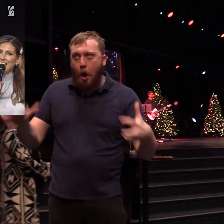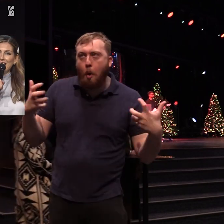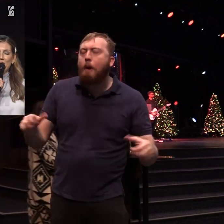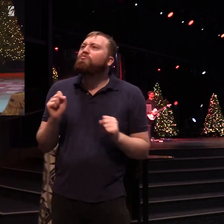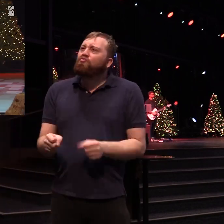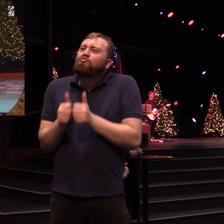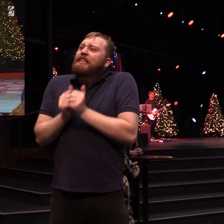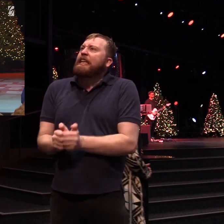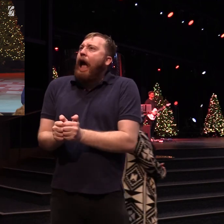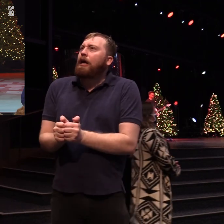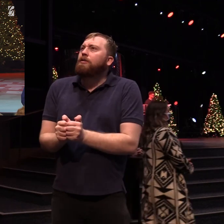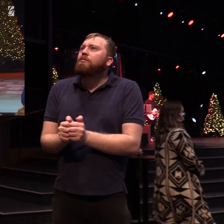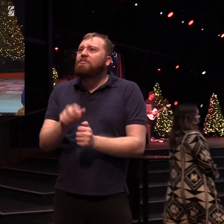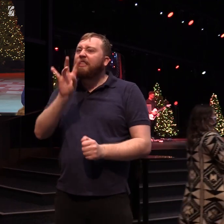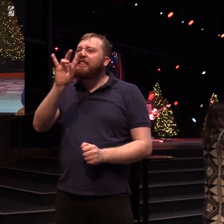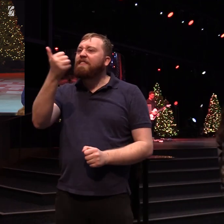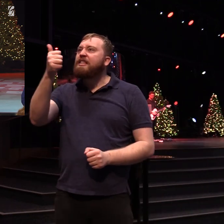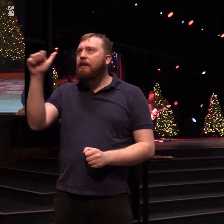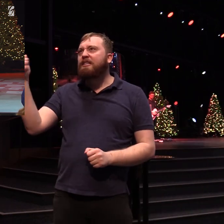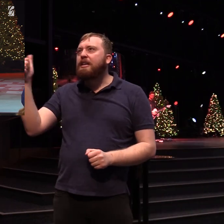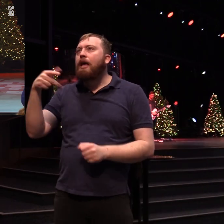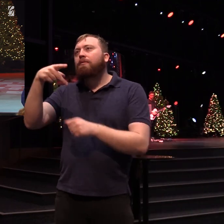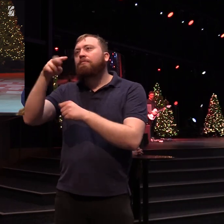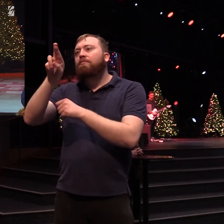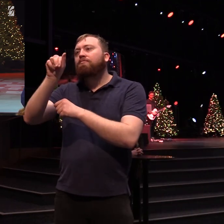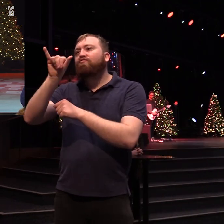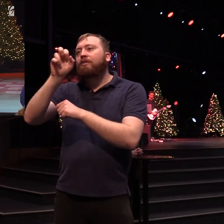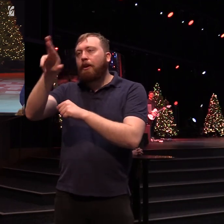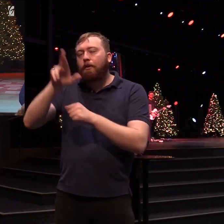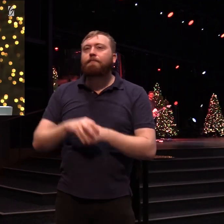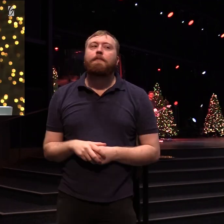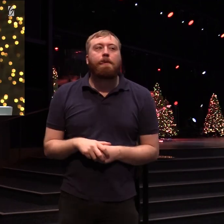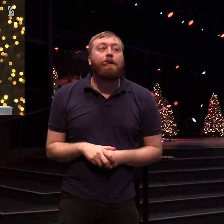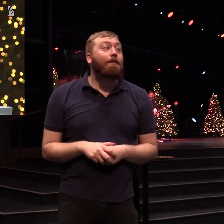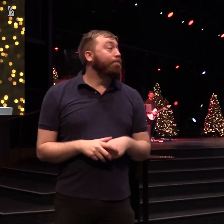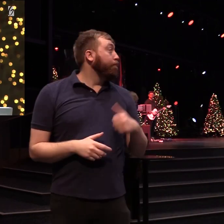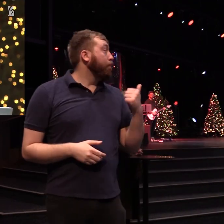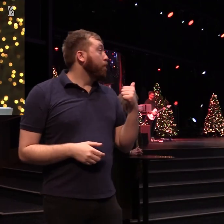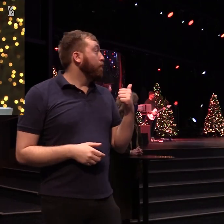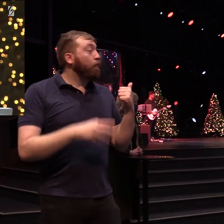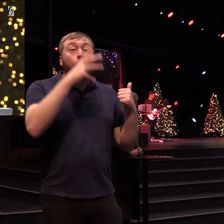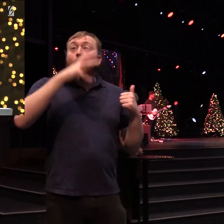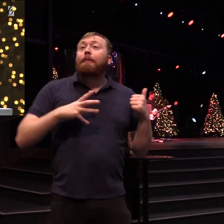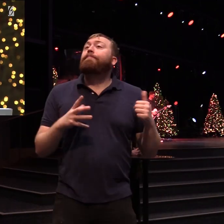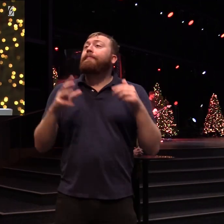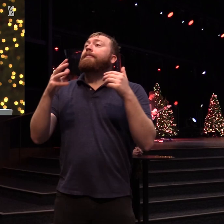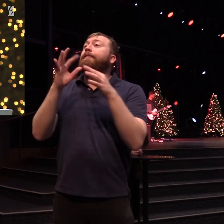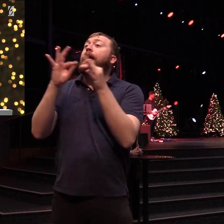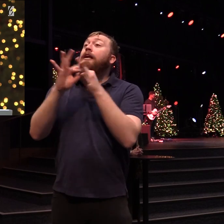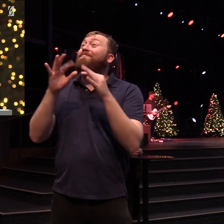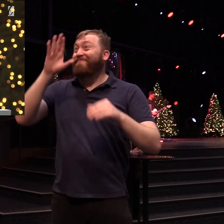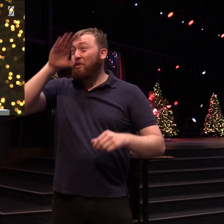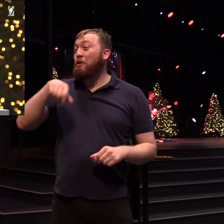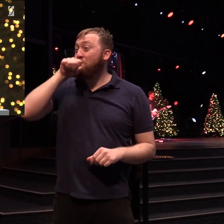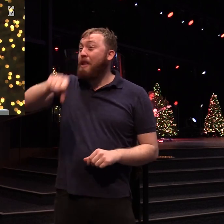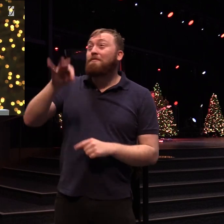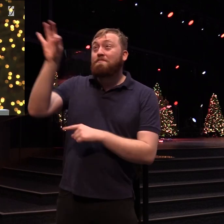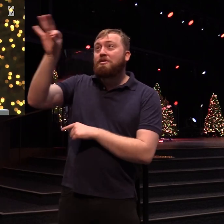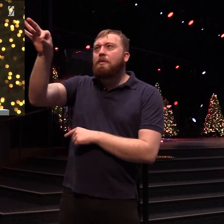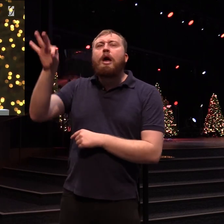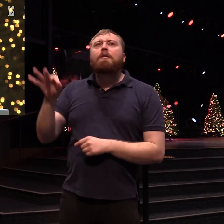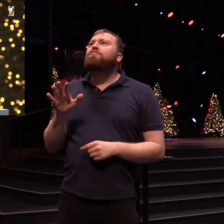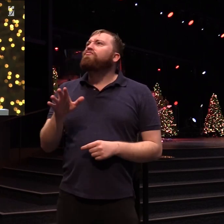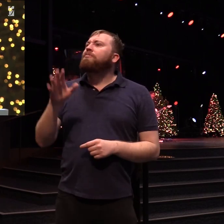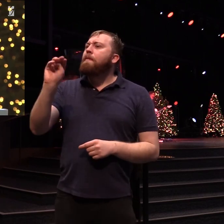to you. Okay, and I know you enjoyed this message from Pastor Max Lucado. We have books available that he's written in all of the